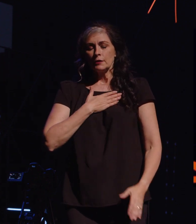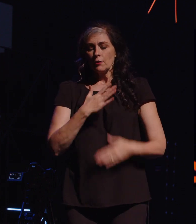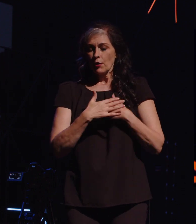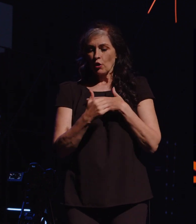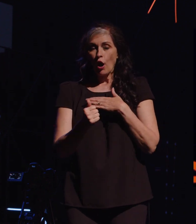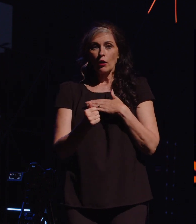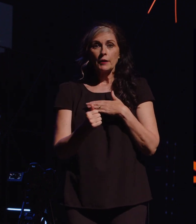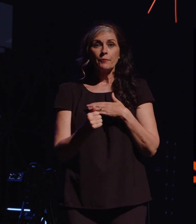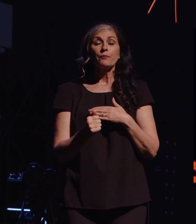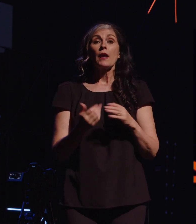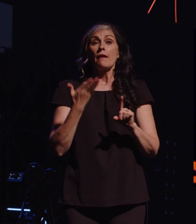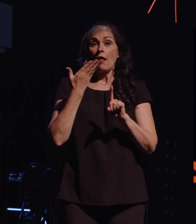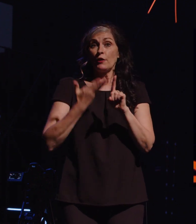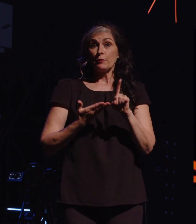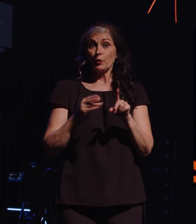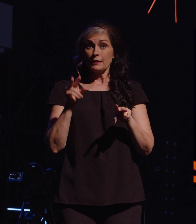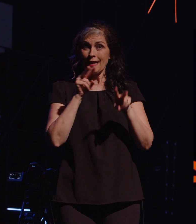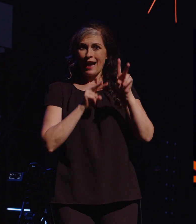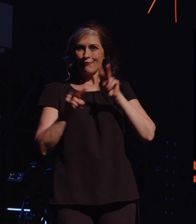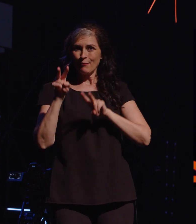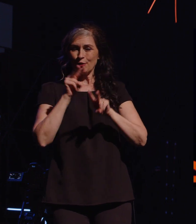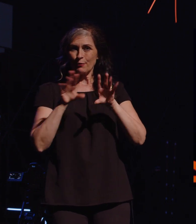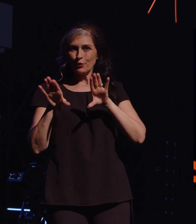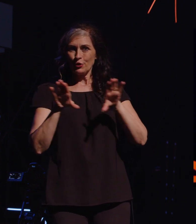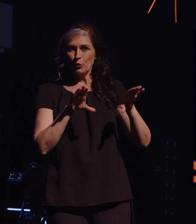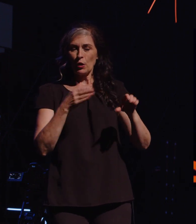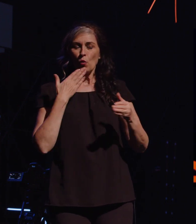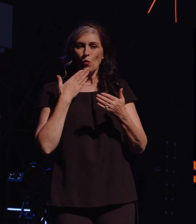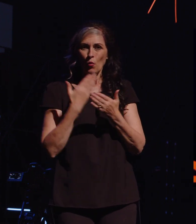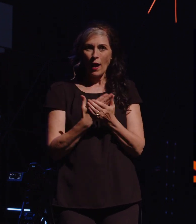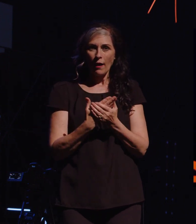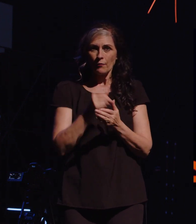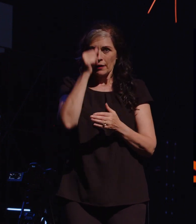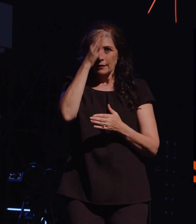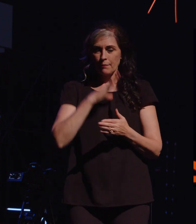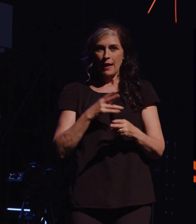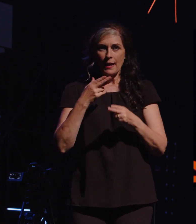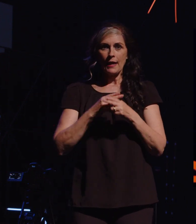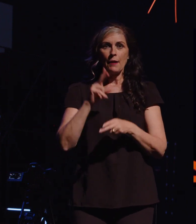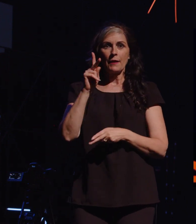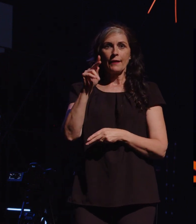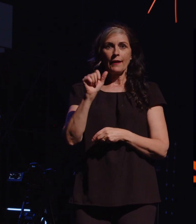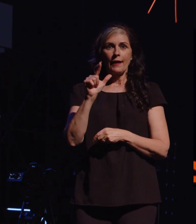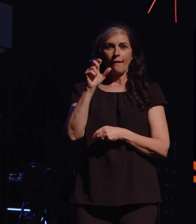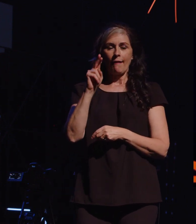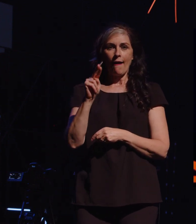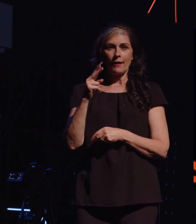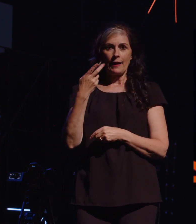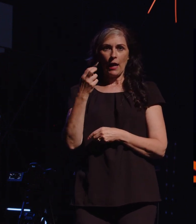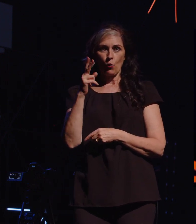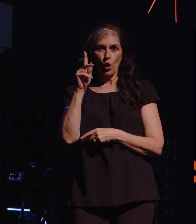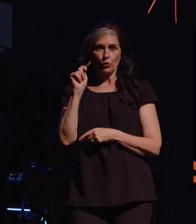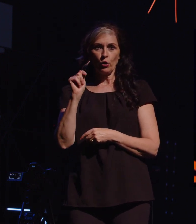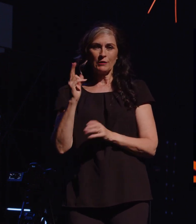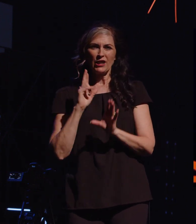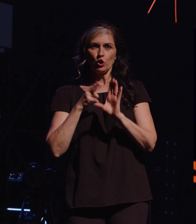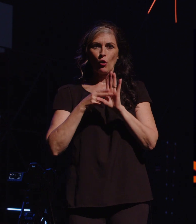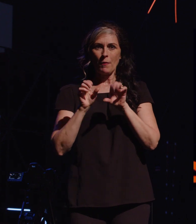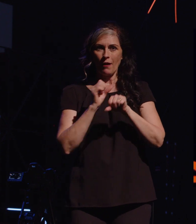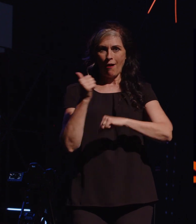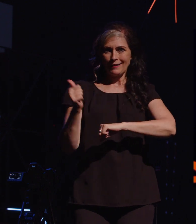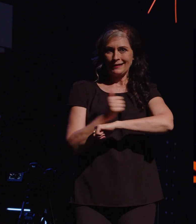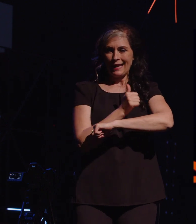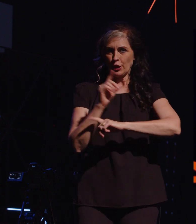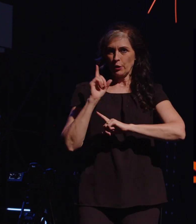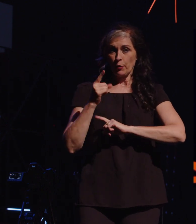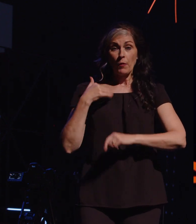In fact, a person I've observed do this really well is a man named Kellen Hirodo, who's going to be joining me up on stage in just a second. I